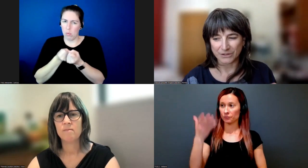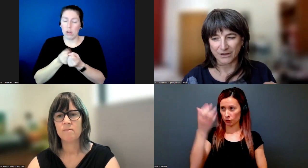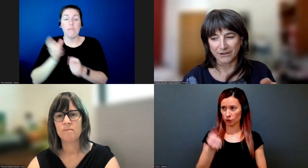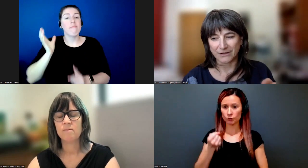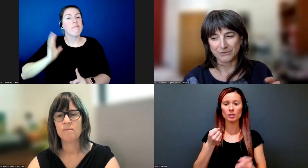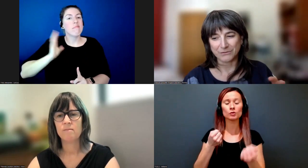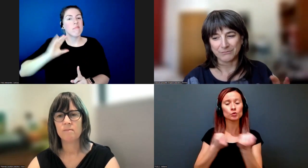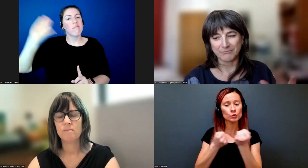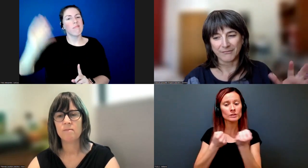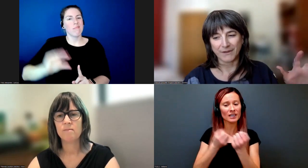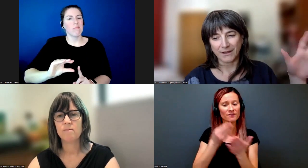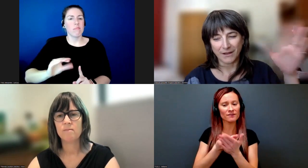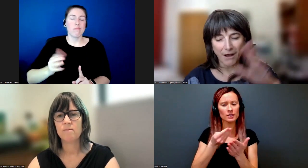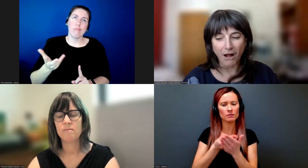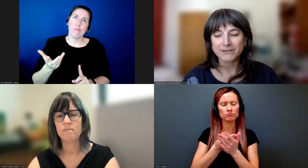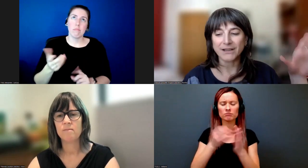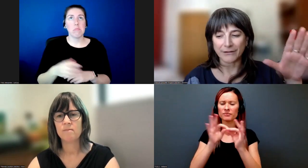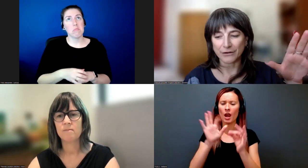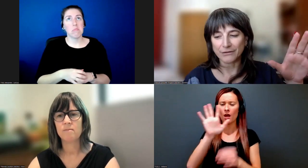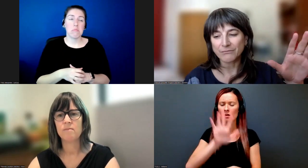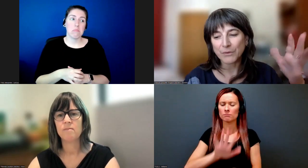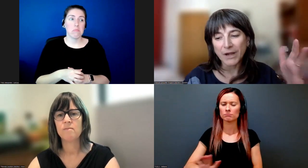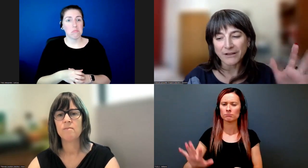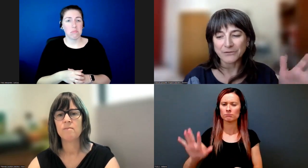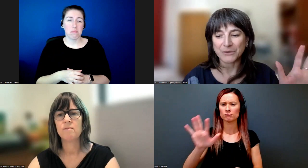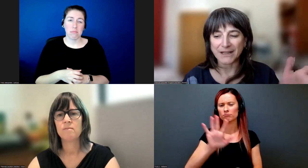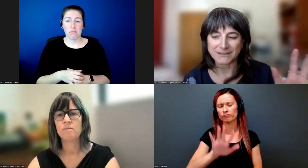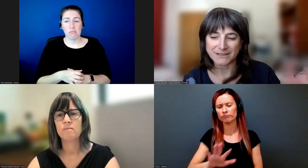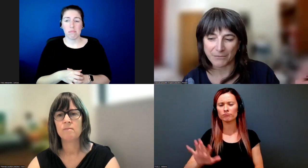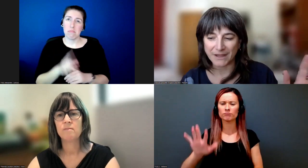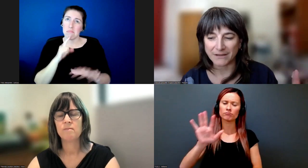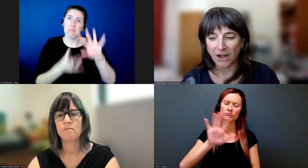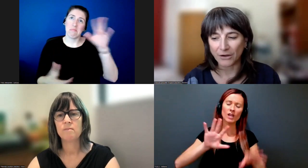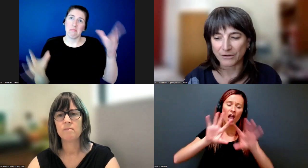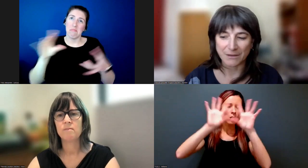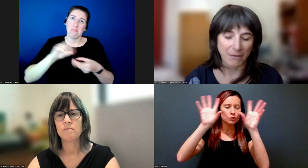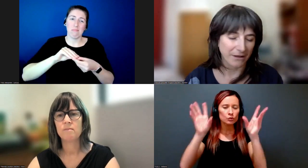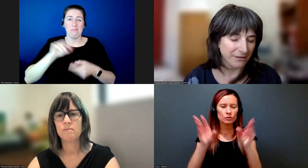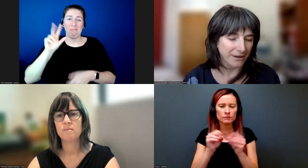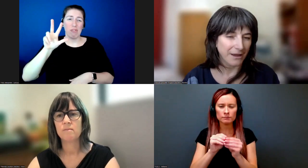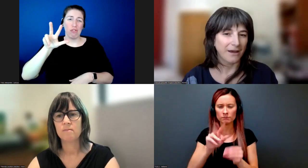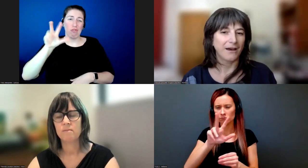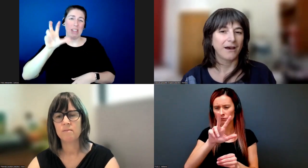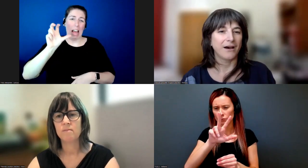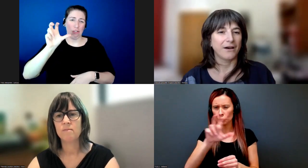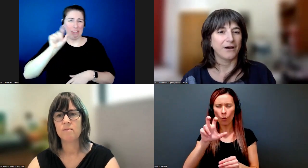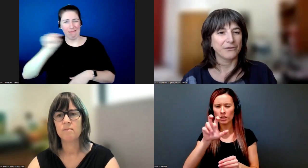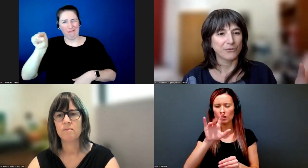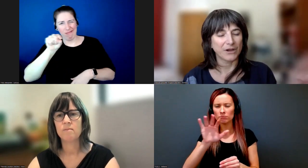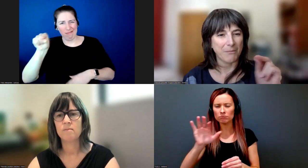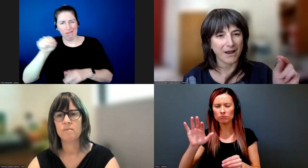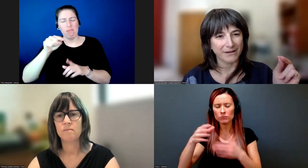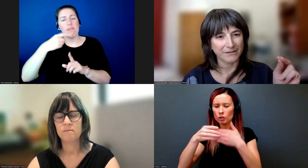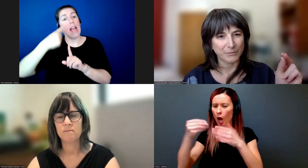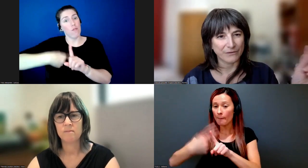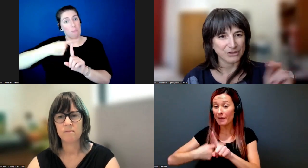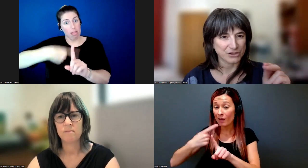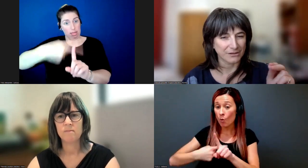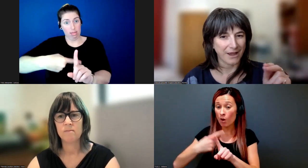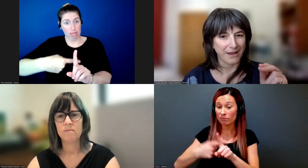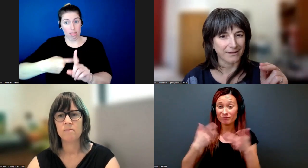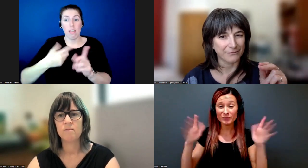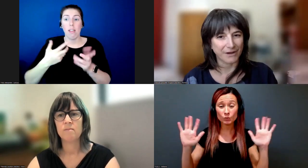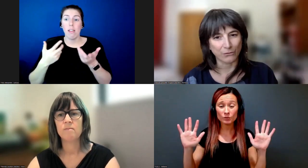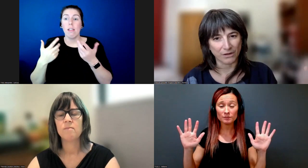about altogether $300 and something a month if we combine